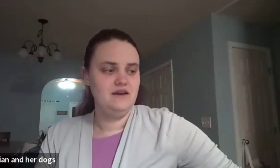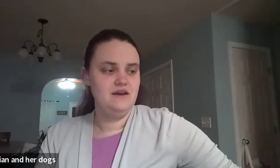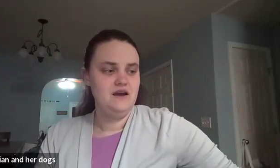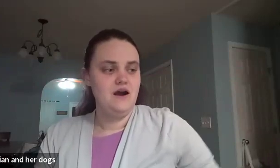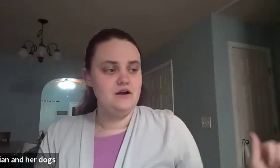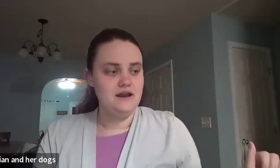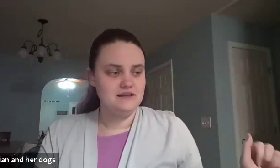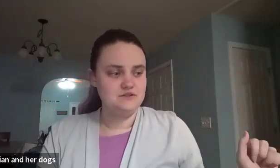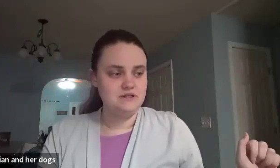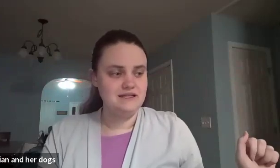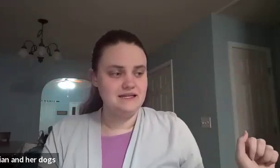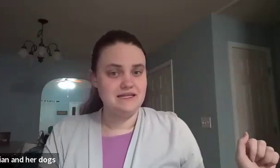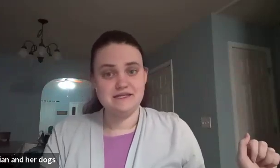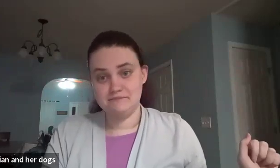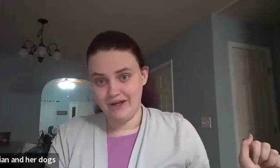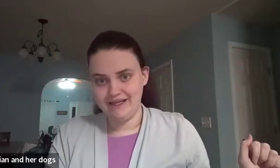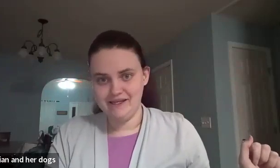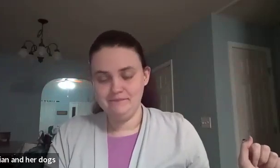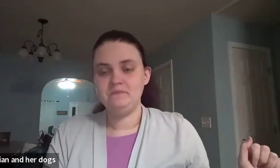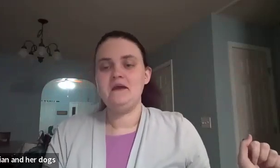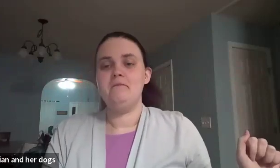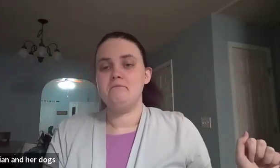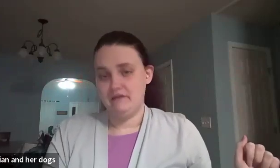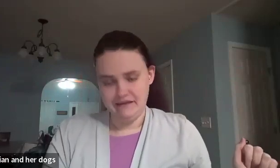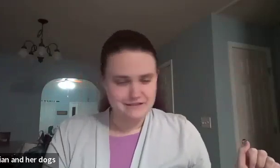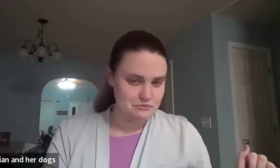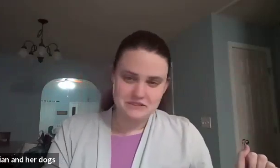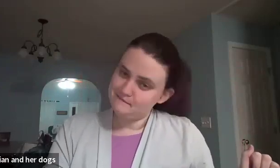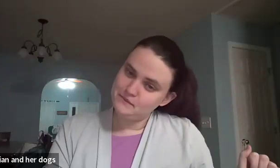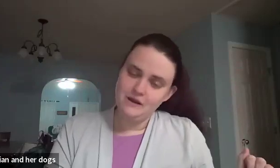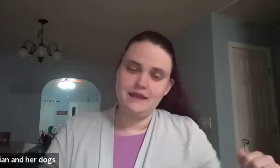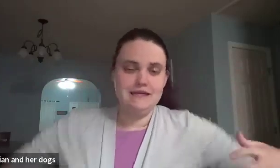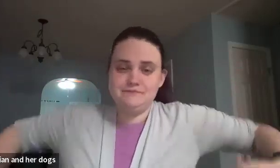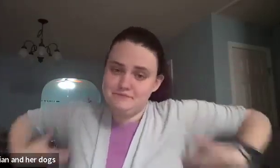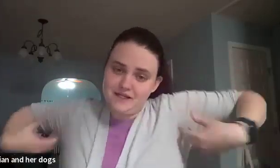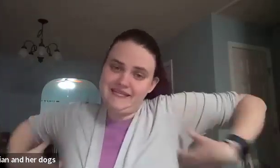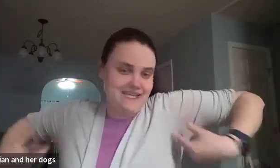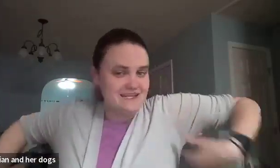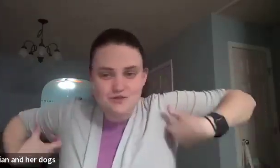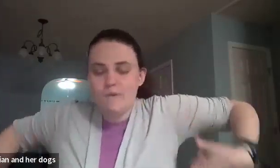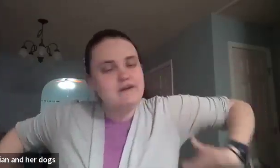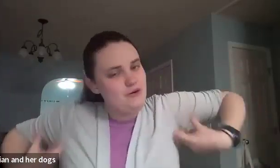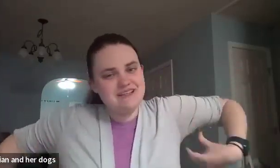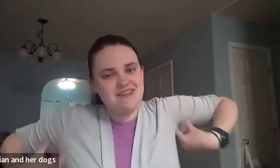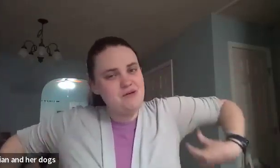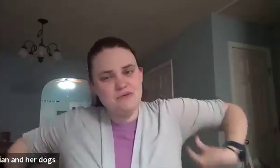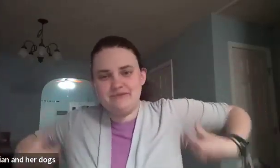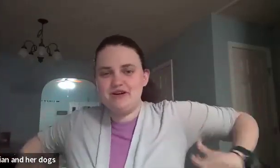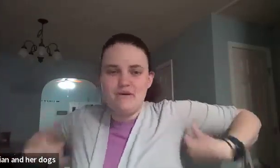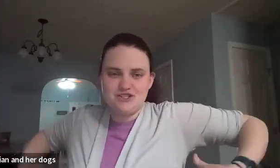Okay. Our next one is monkey. Monkey is super simple. It is monkey. It's what we've always thought when we were always